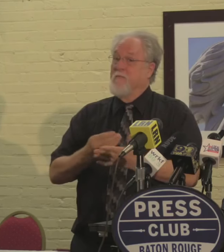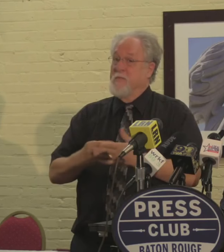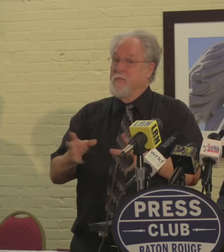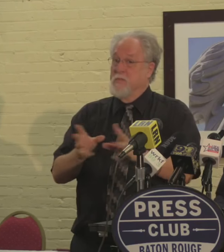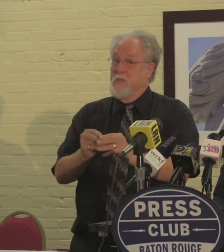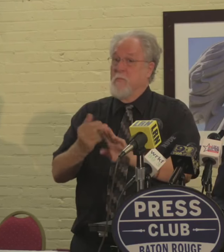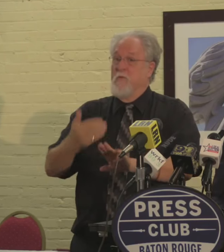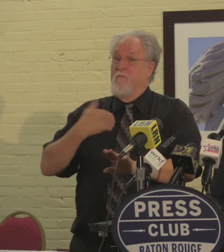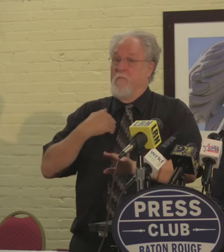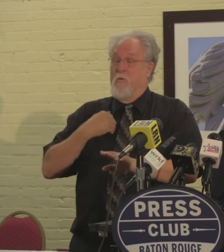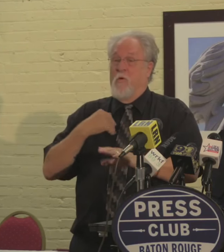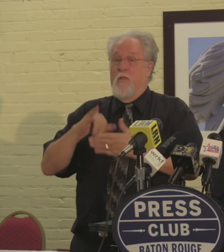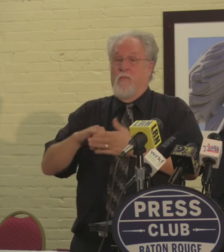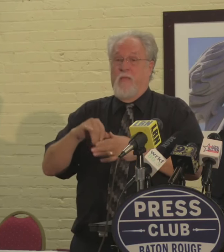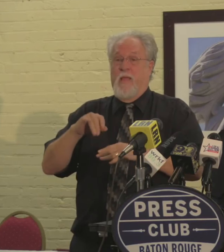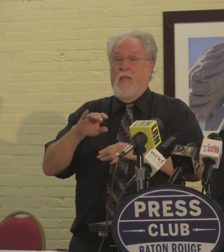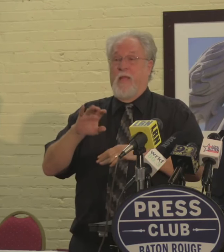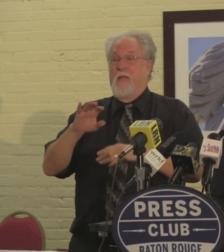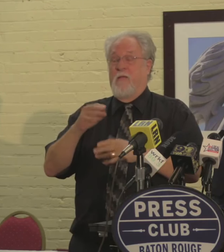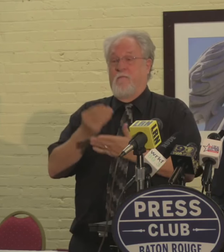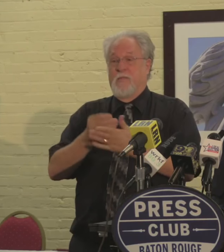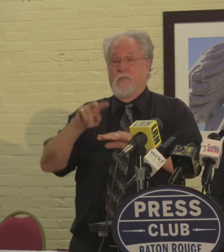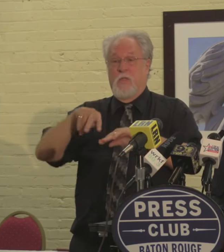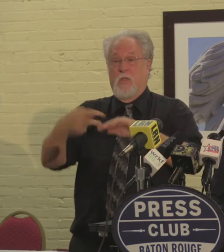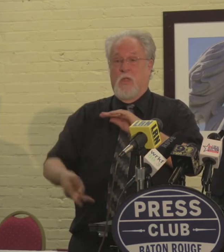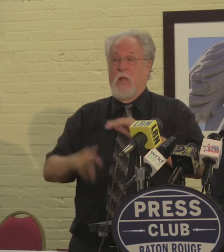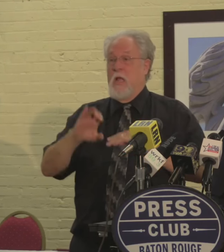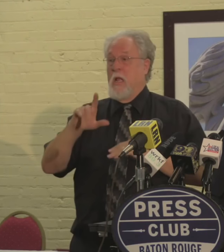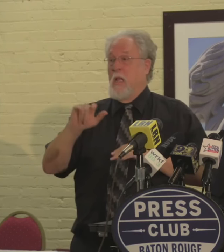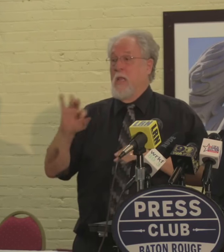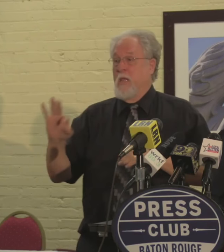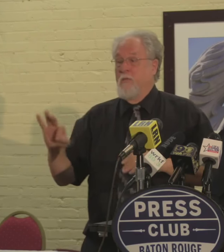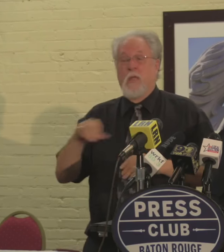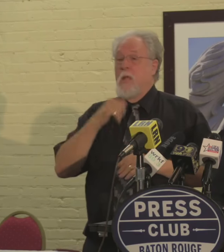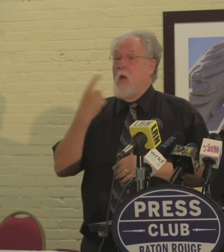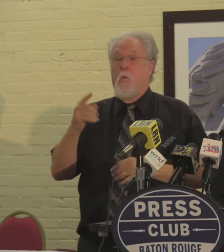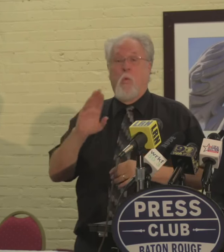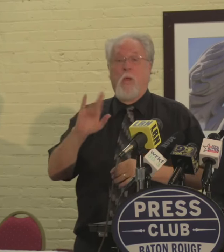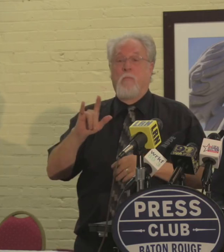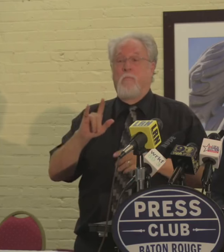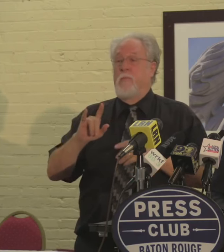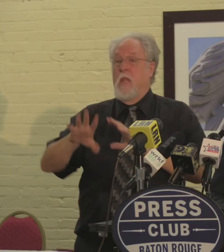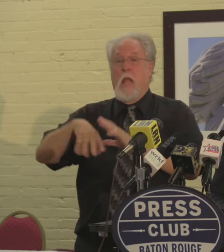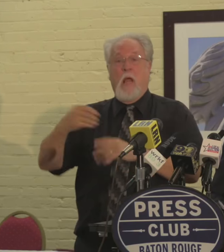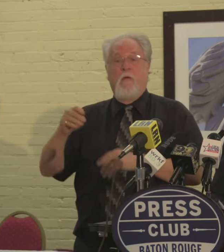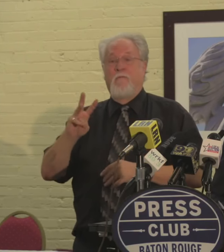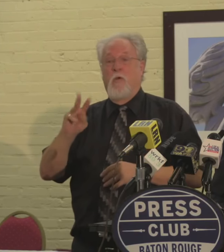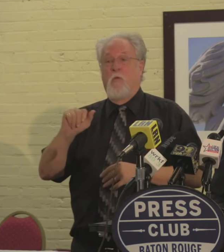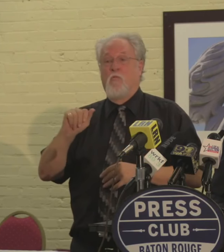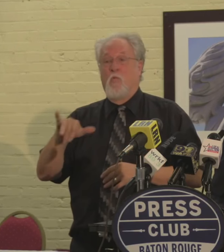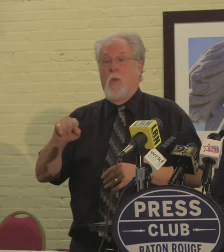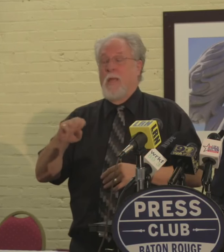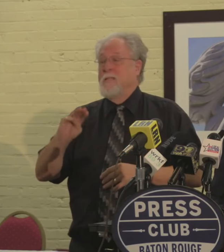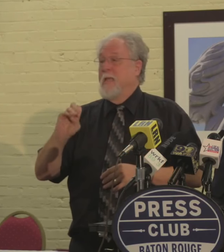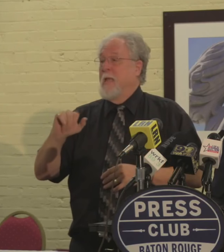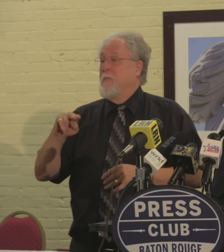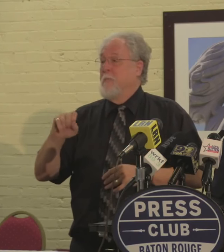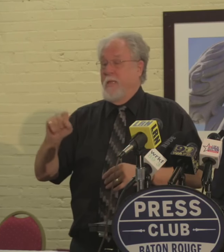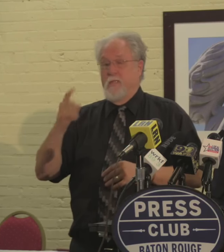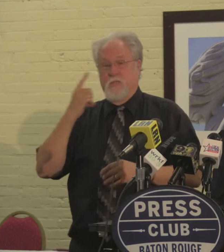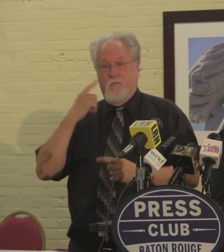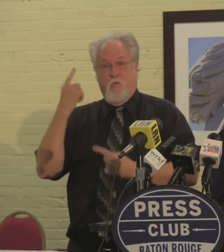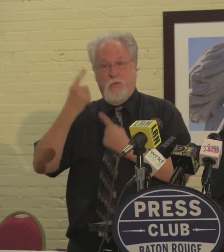cliff. In fact, not a single bill made it out of the Ways and Means Committee for consideration by the